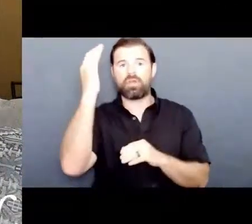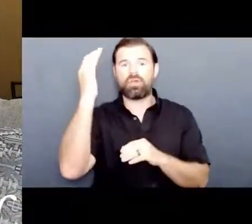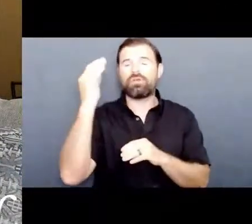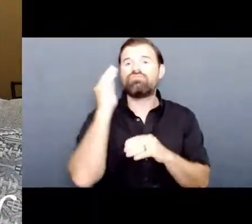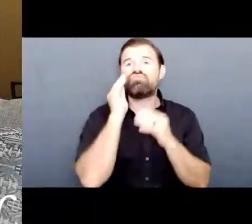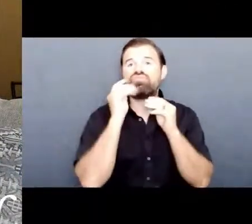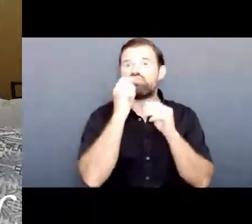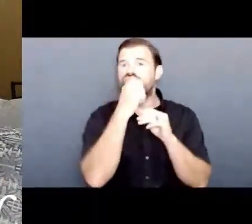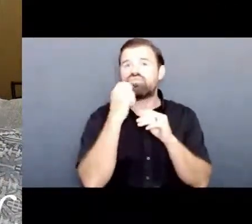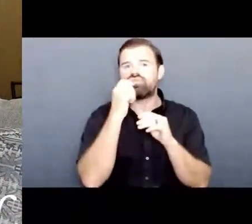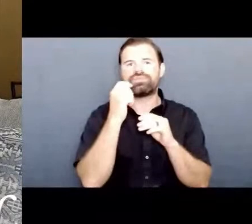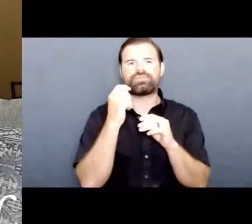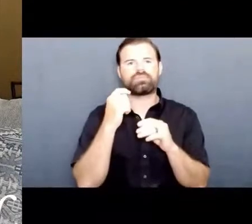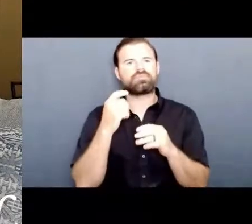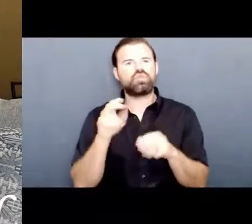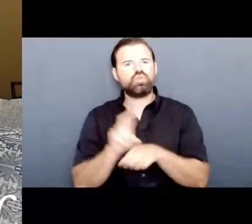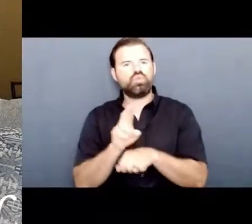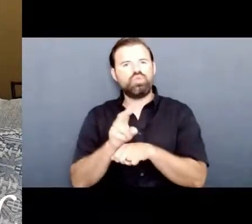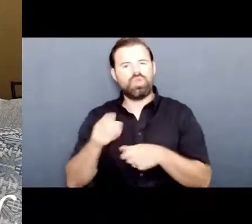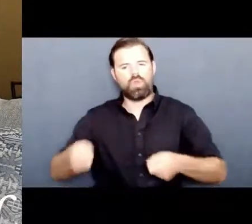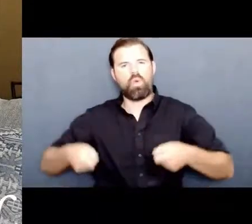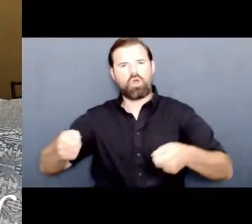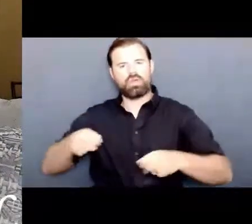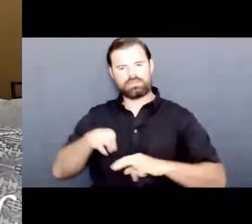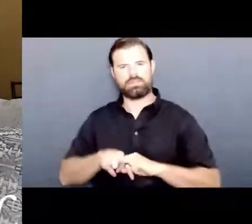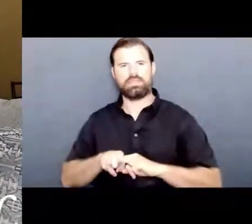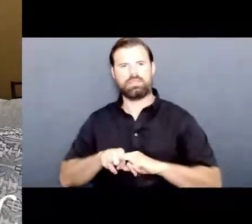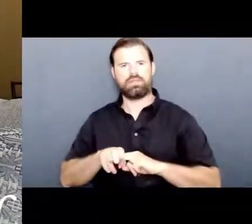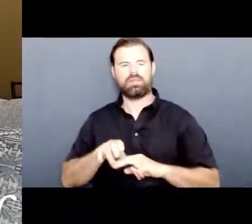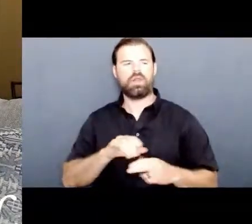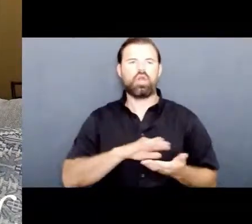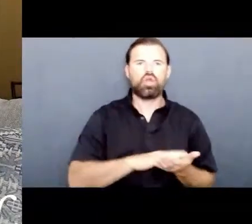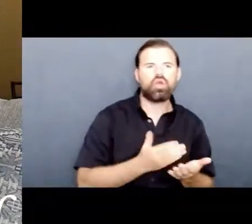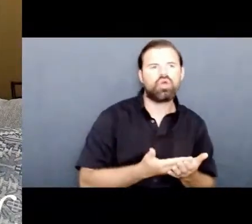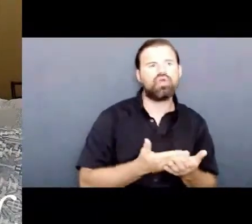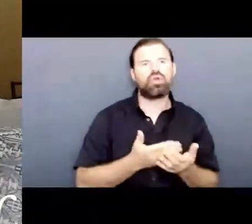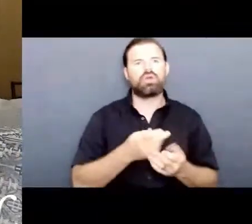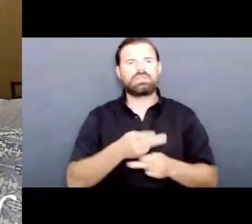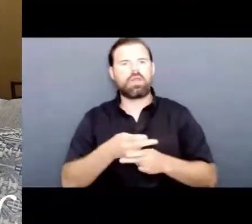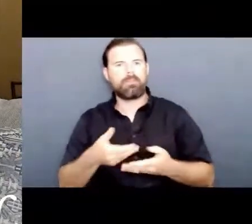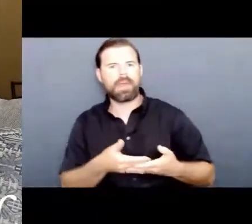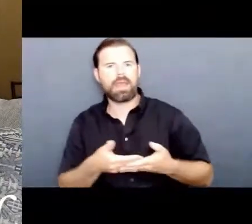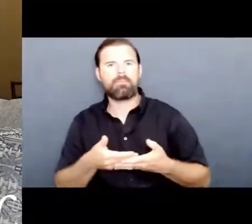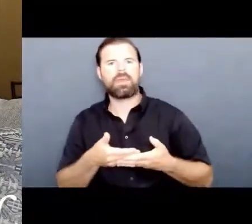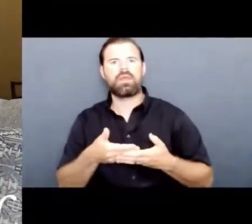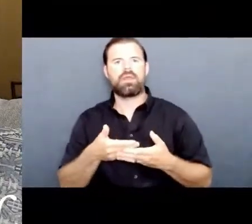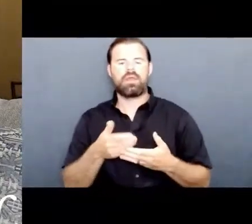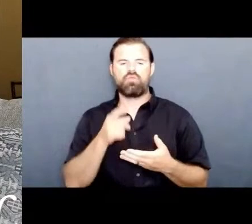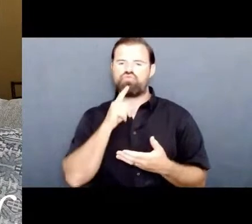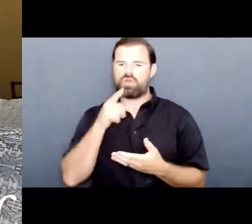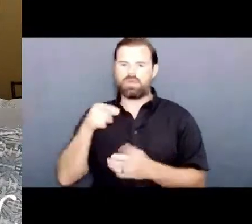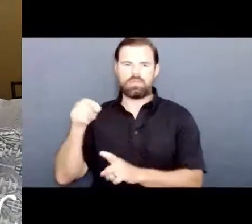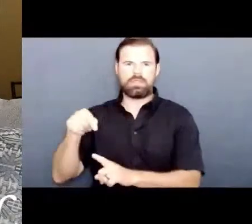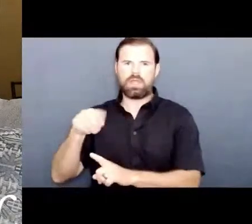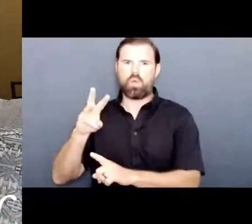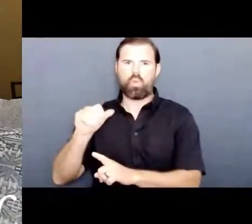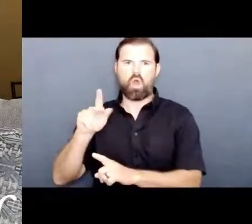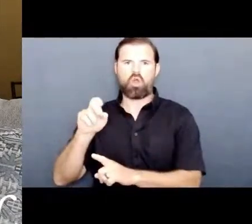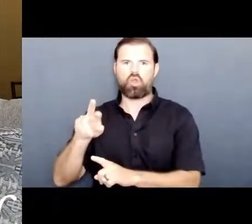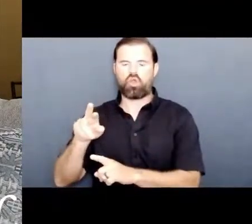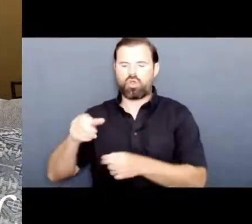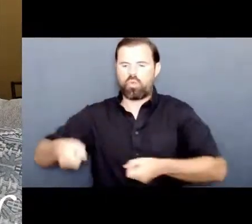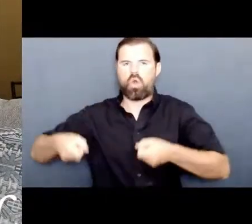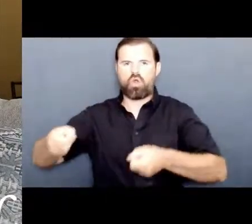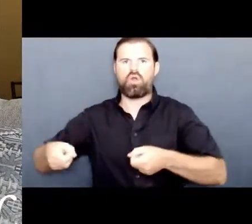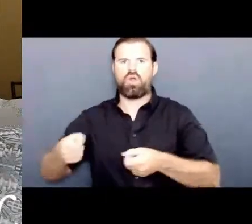put on my makeup. So I just feel especially with cooking and taking care of the baby, it's just allowed me to do